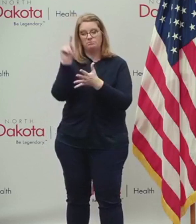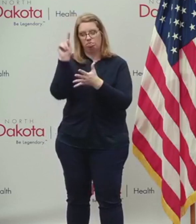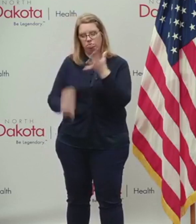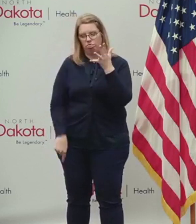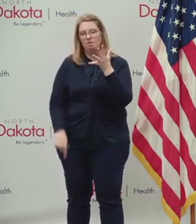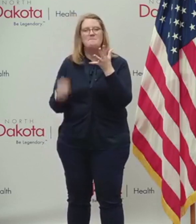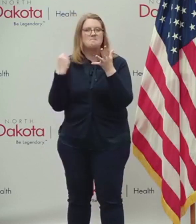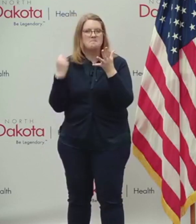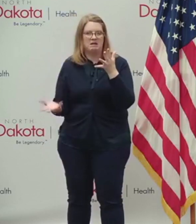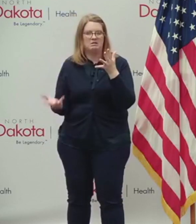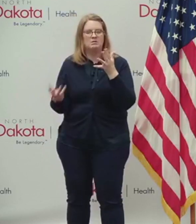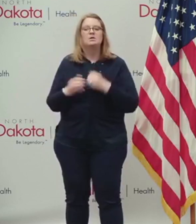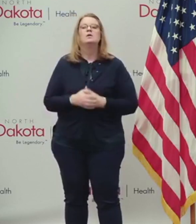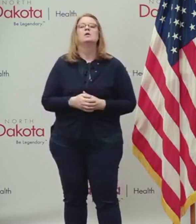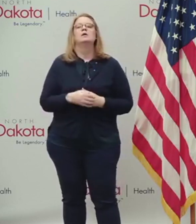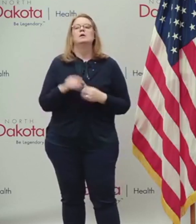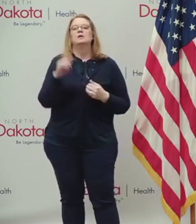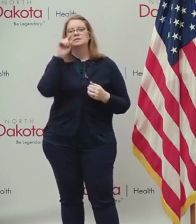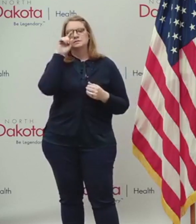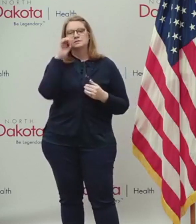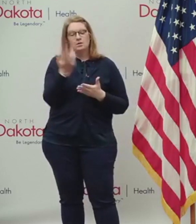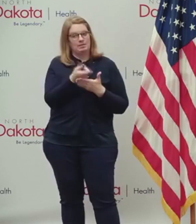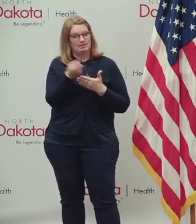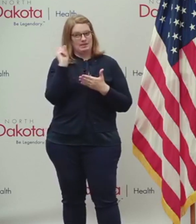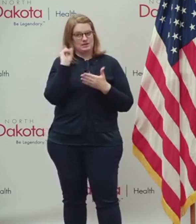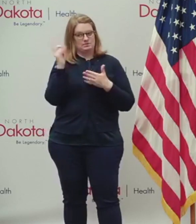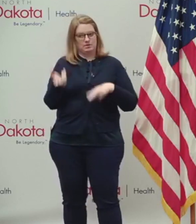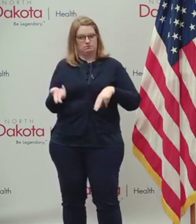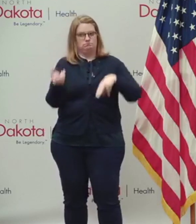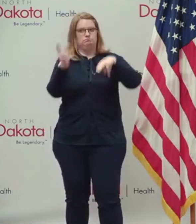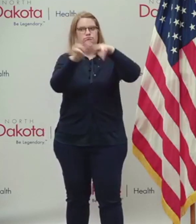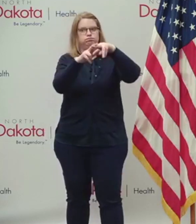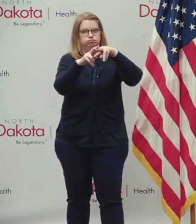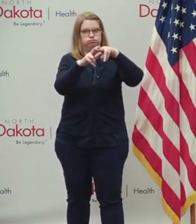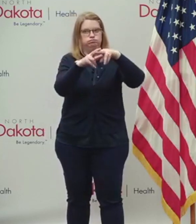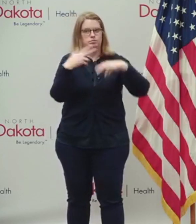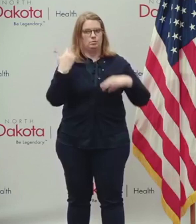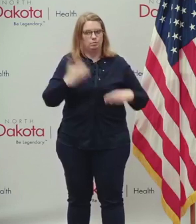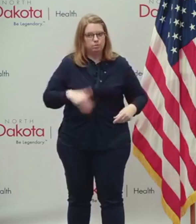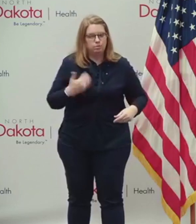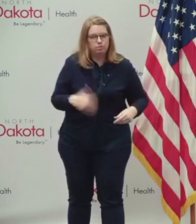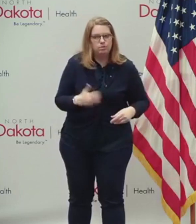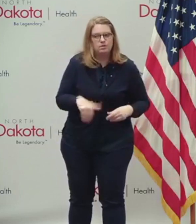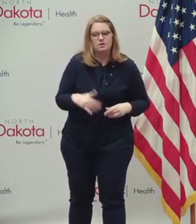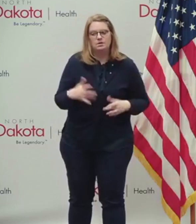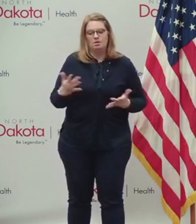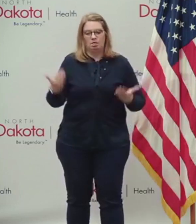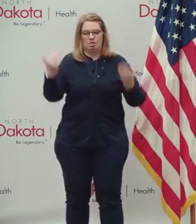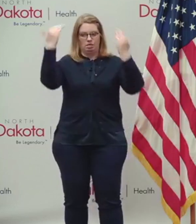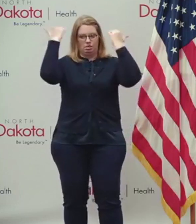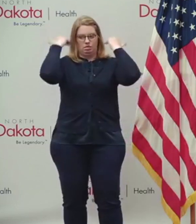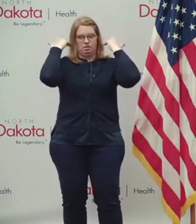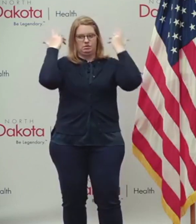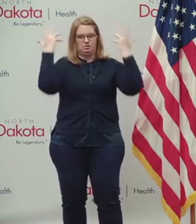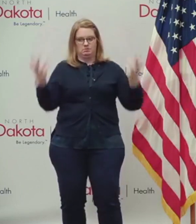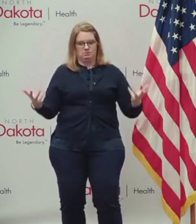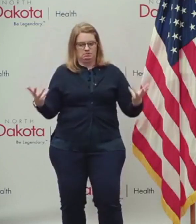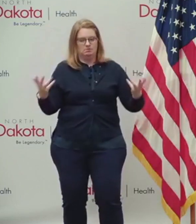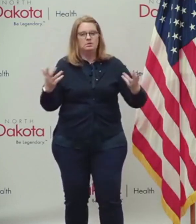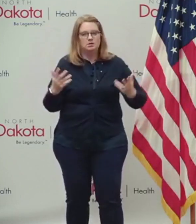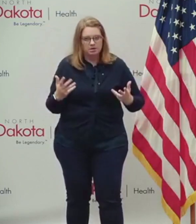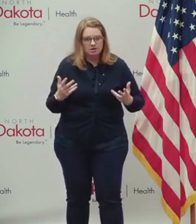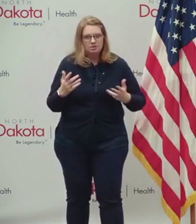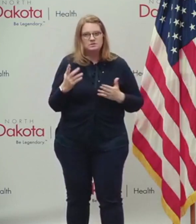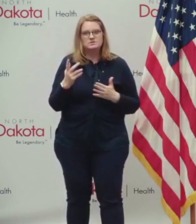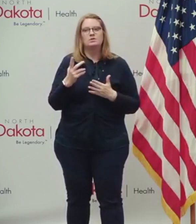capacity. When we had the big increases last week in certain parts of the state, we did get overwhelmed. So we had a blip